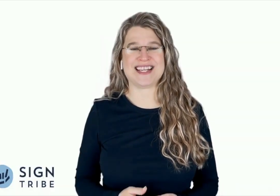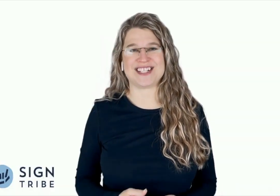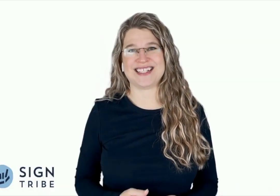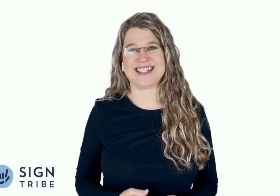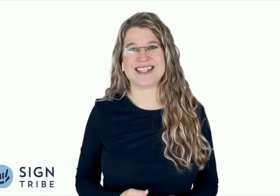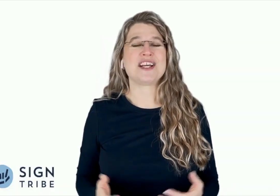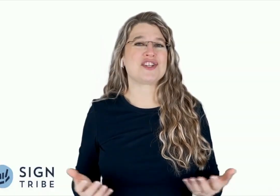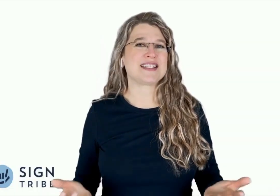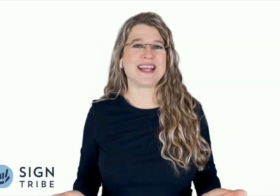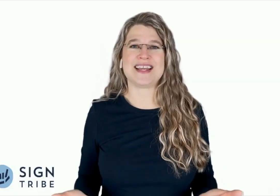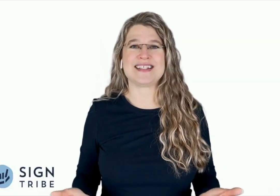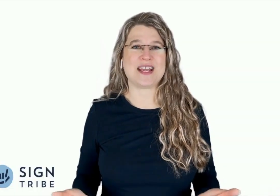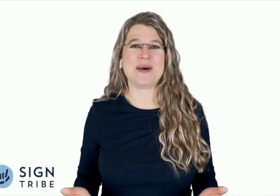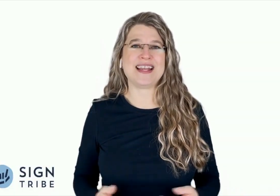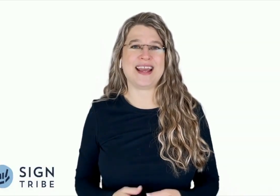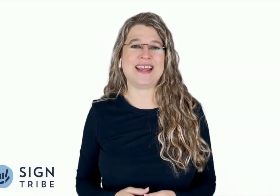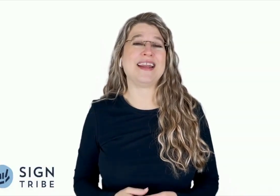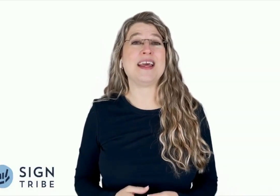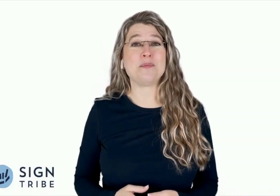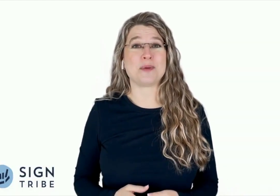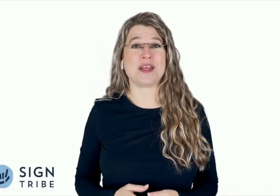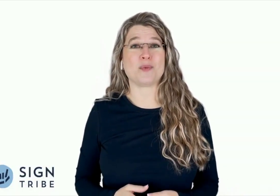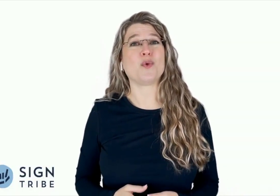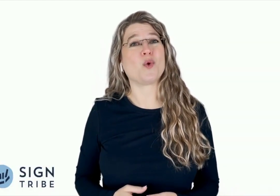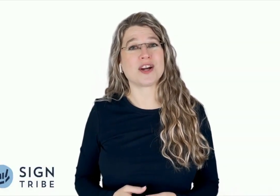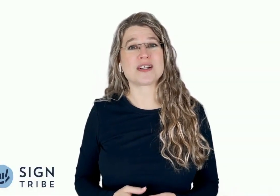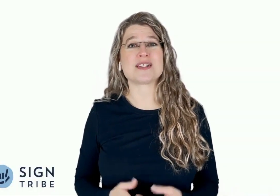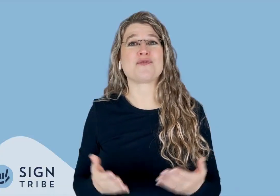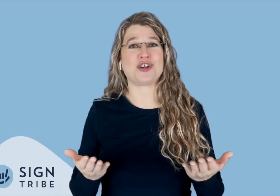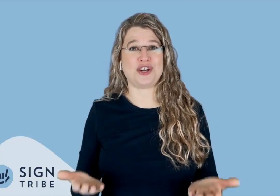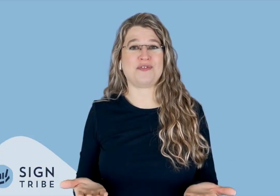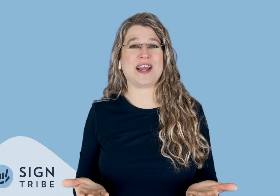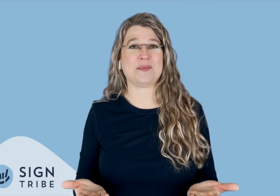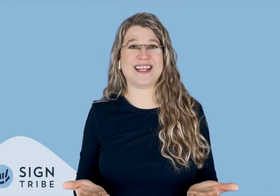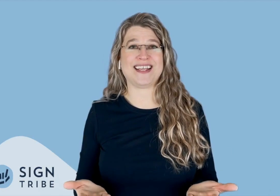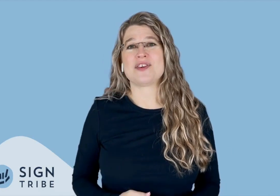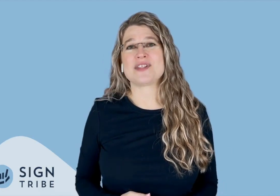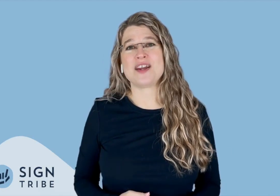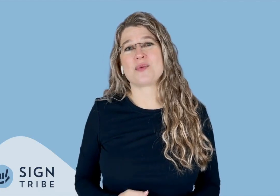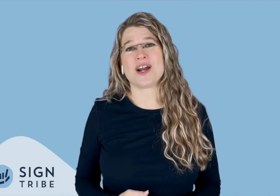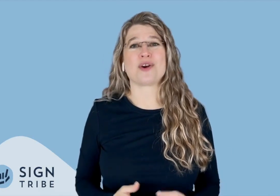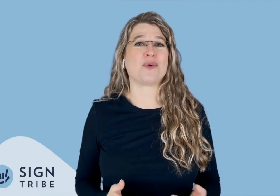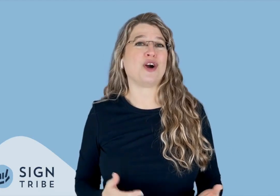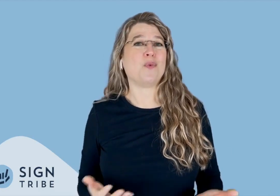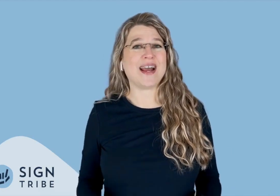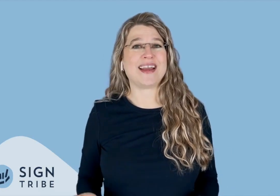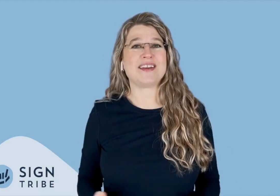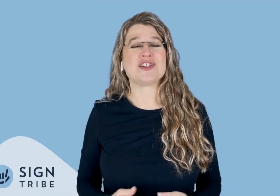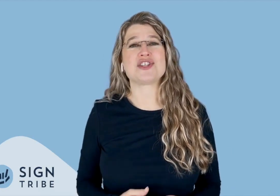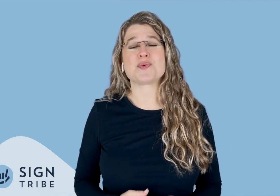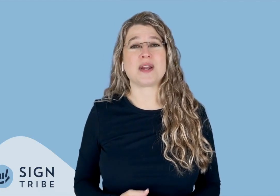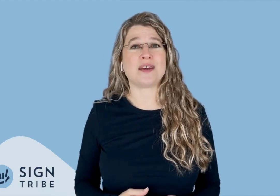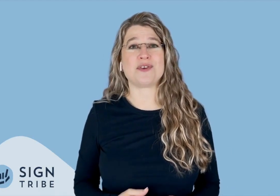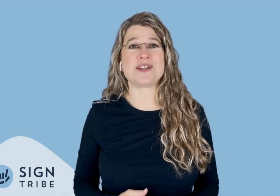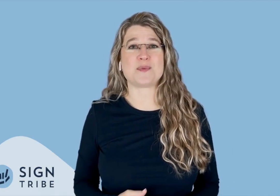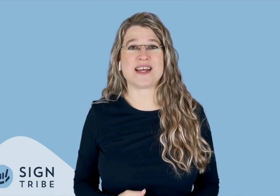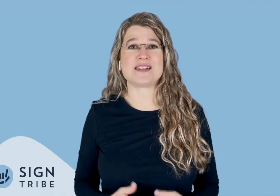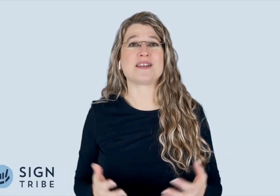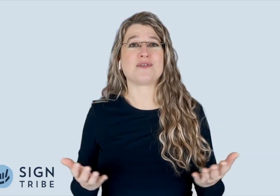communication. Just take it day by day and implement what works for your family. There's not a right or wrong way, just whatever is best for